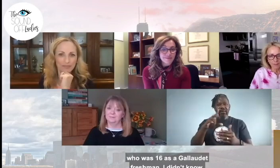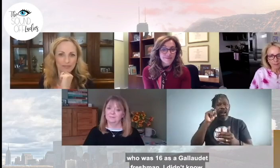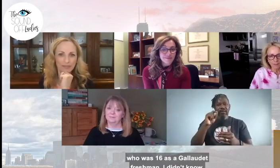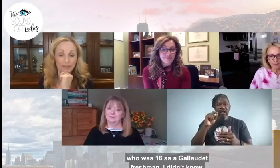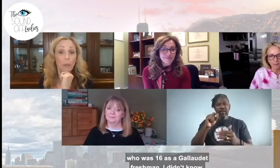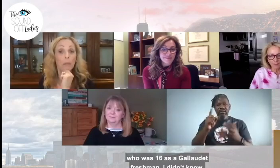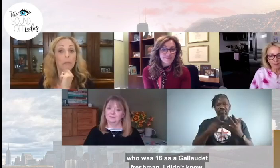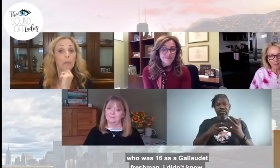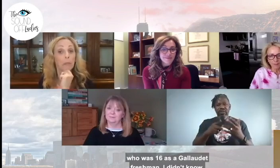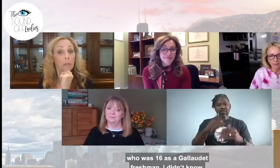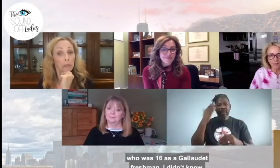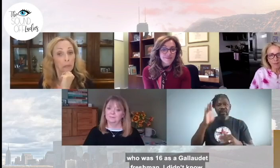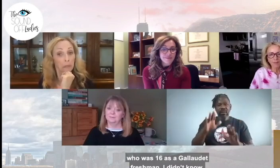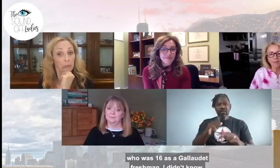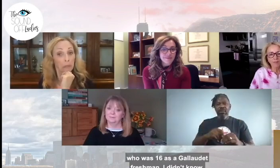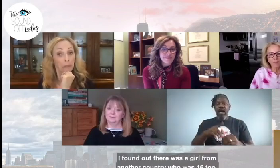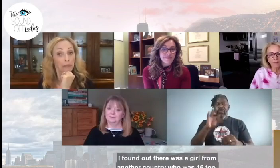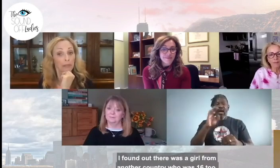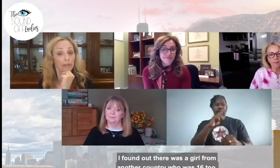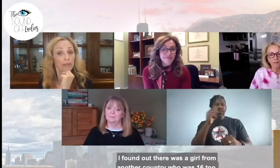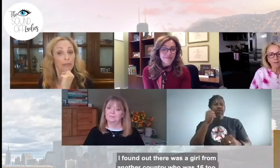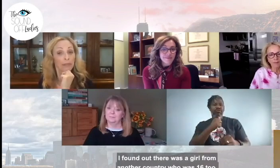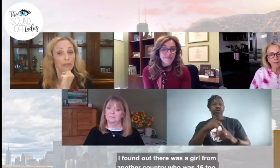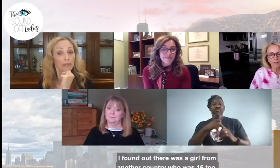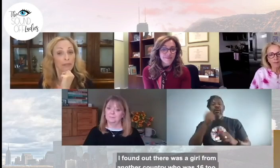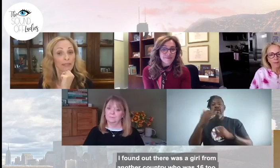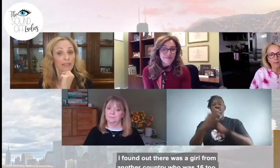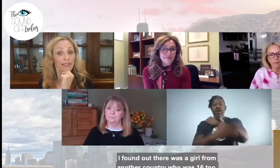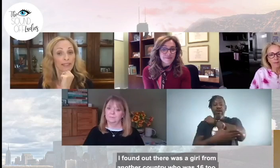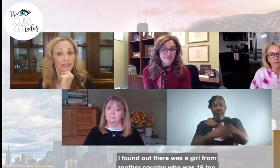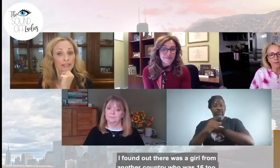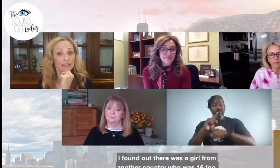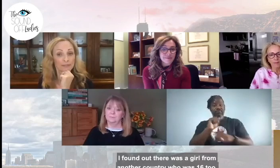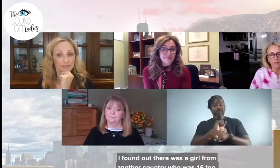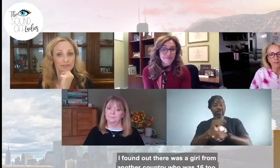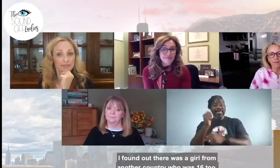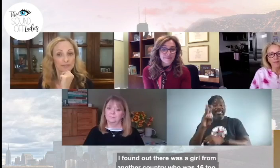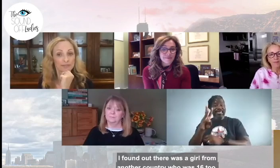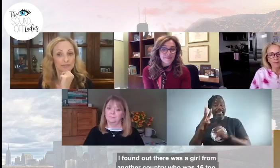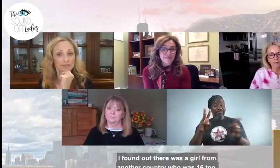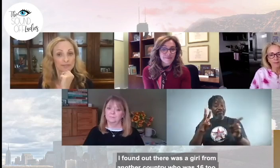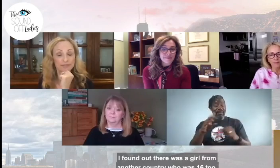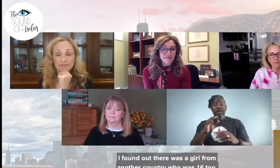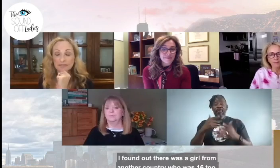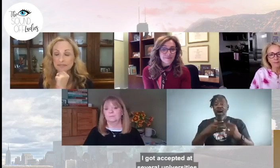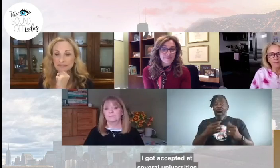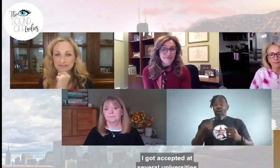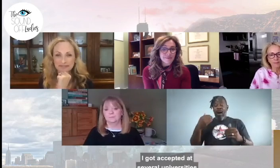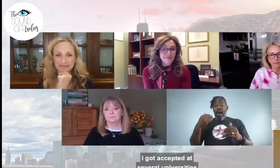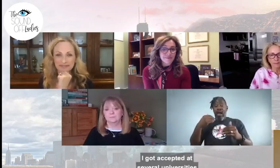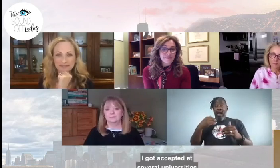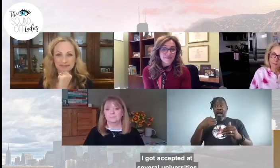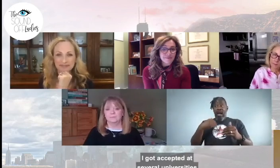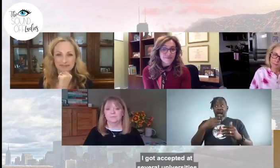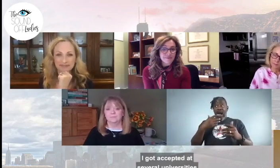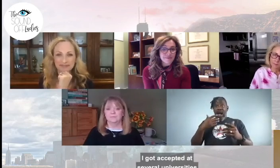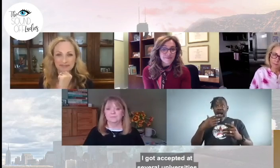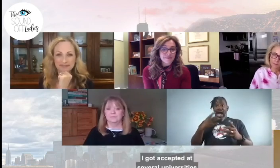I wasn't the only one that was 16 that went to Gallaudet. I found out there was a girl from another country that was also 16.